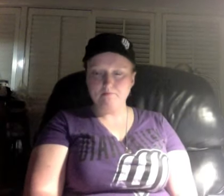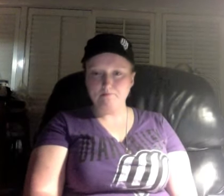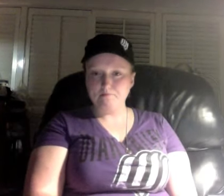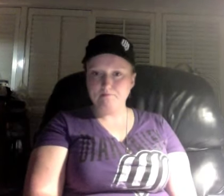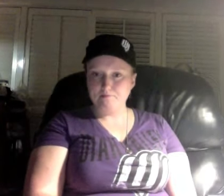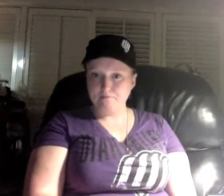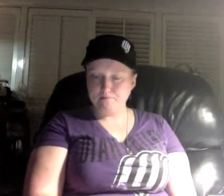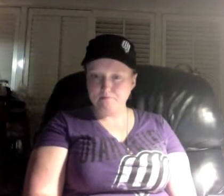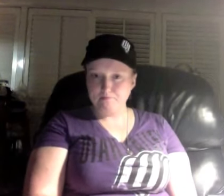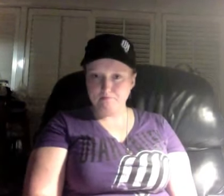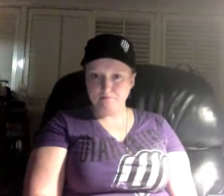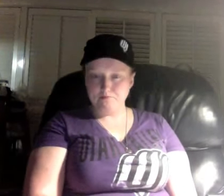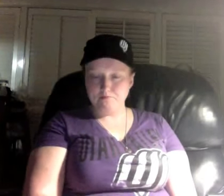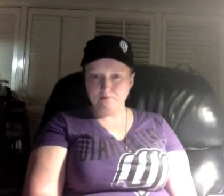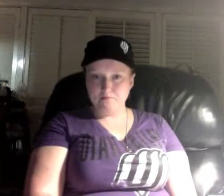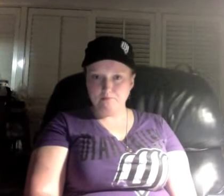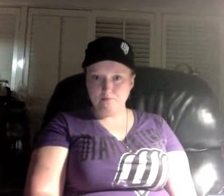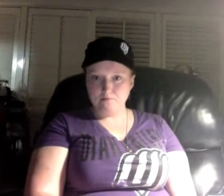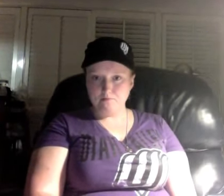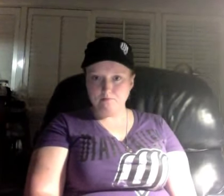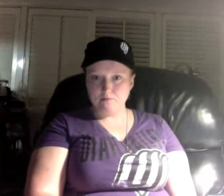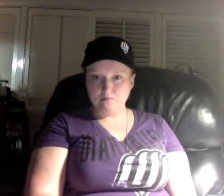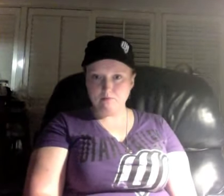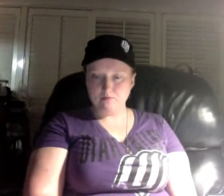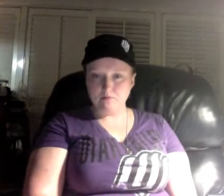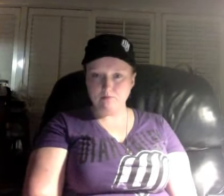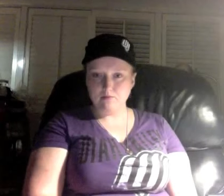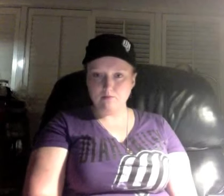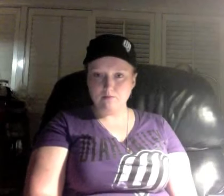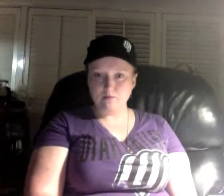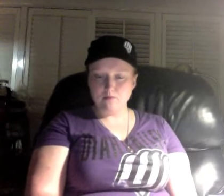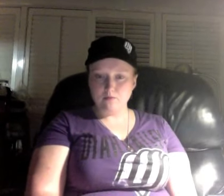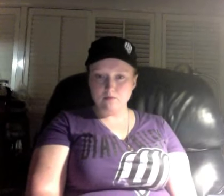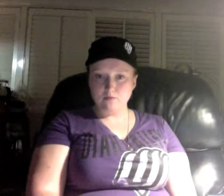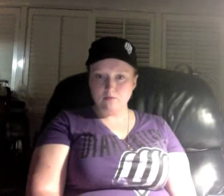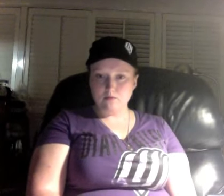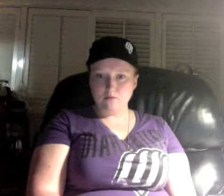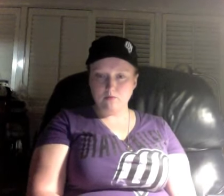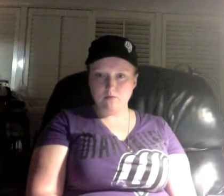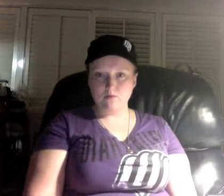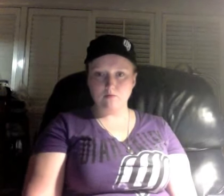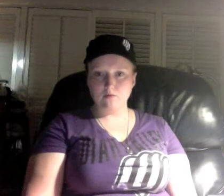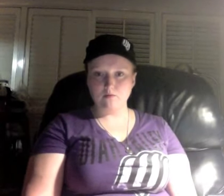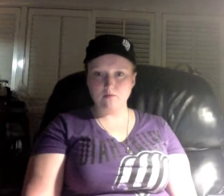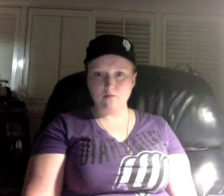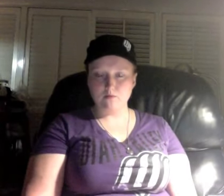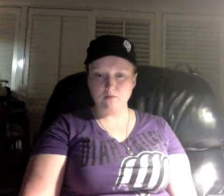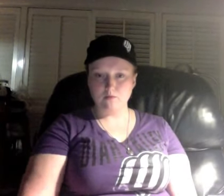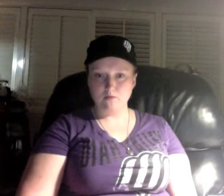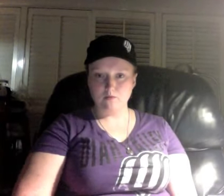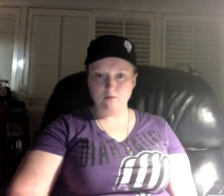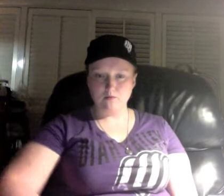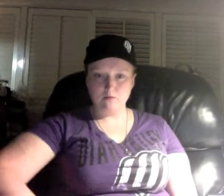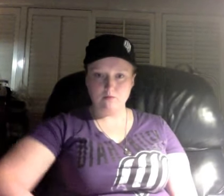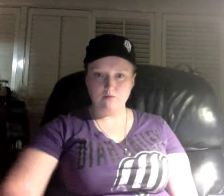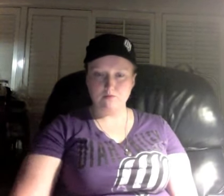And so I make sure I have the readings down, and I make sure I have a planning sheet and any materials,